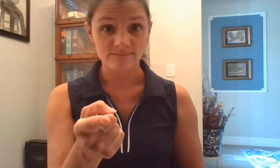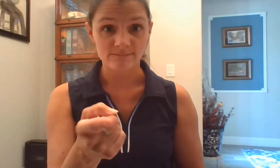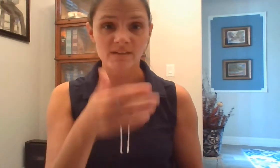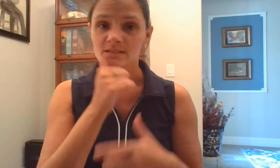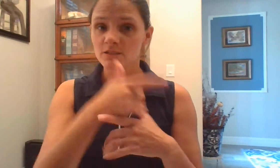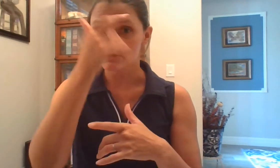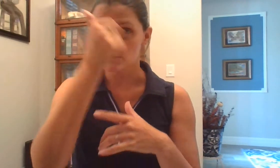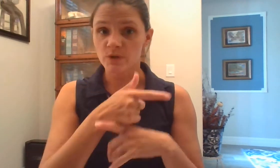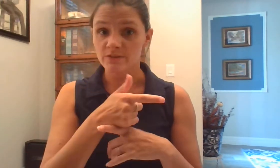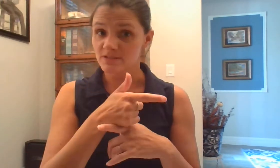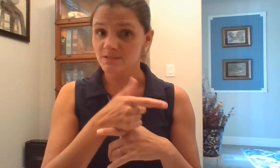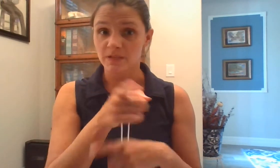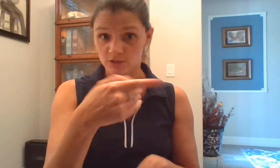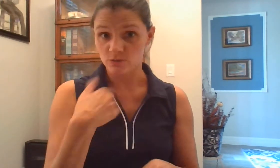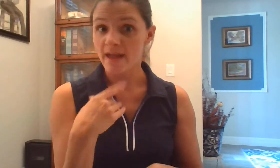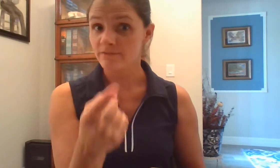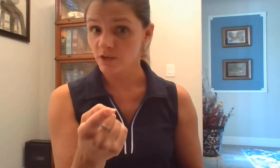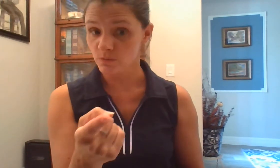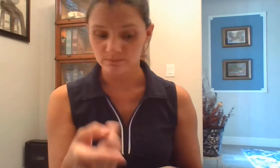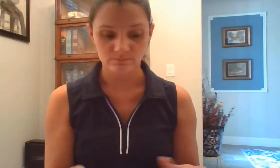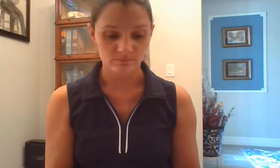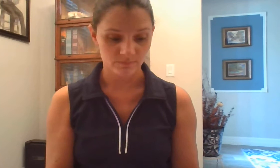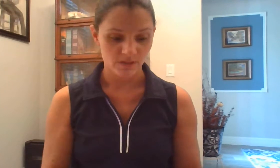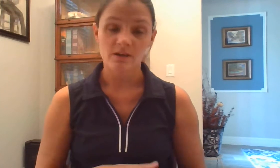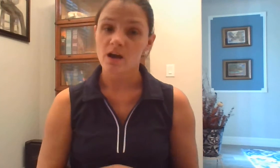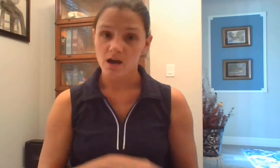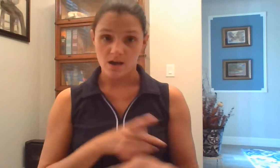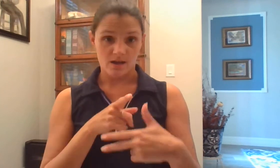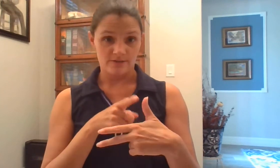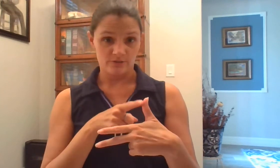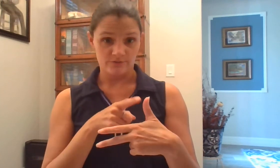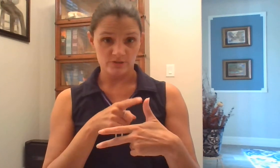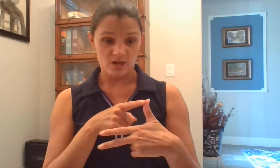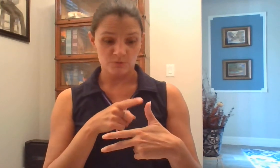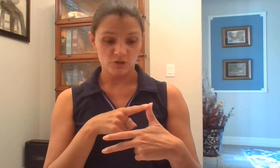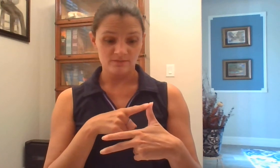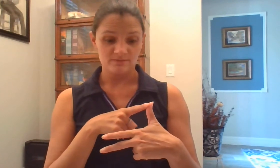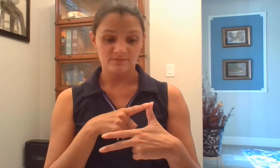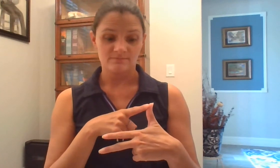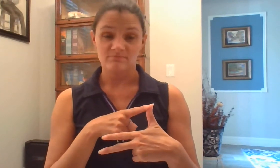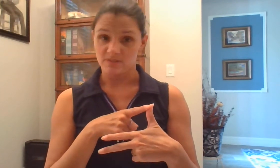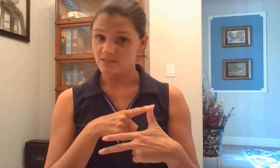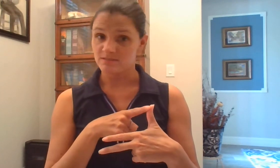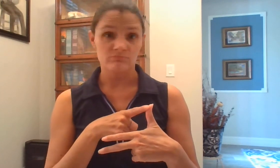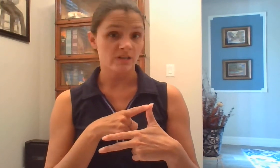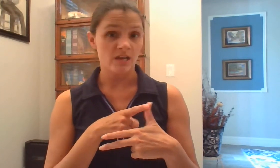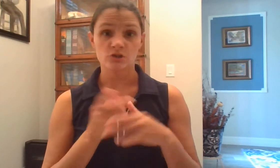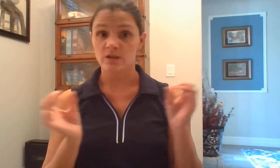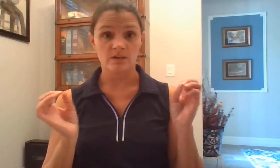sisters brothers siblings you have you your first option is negation none